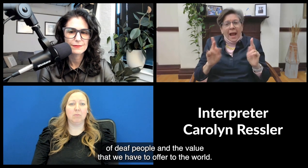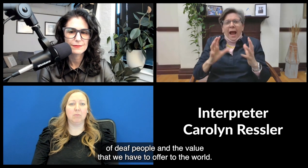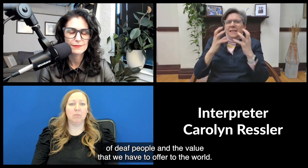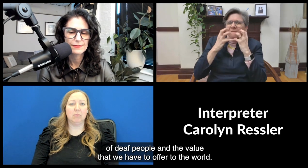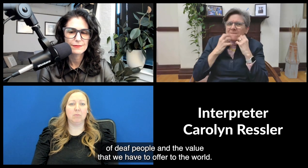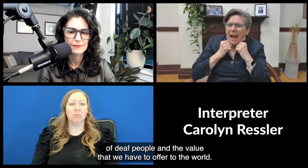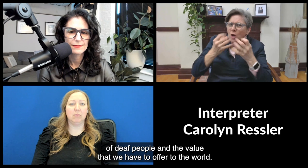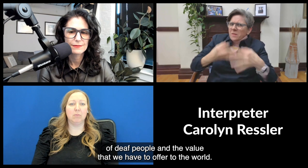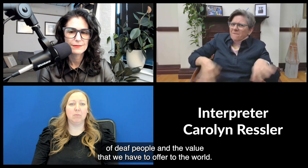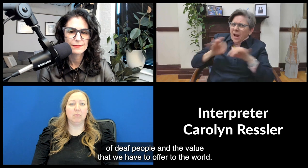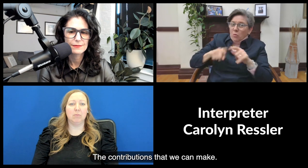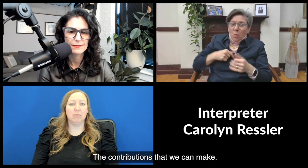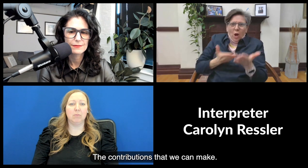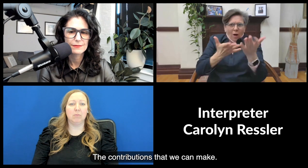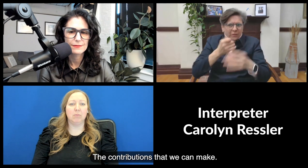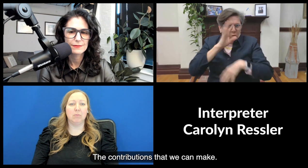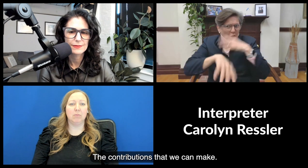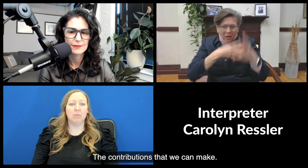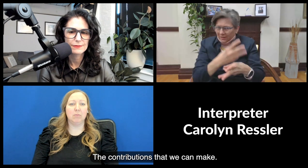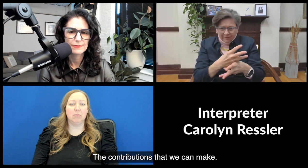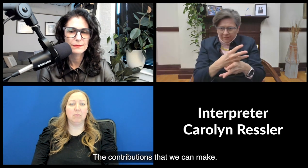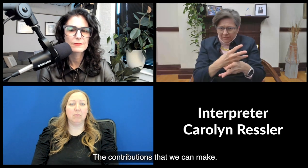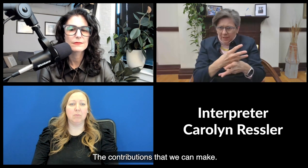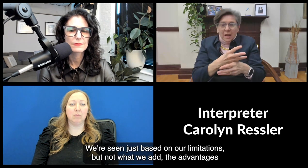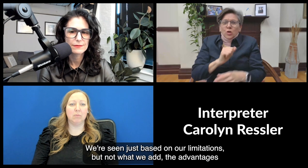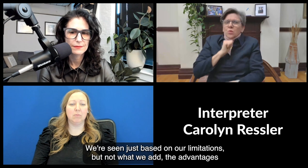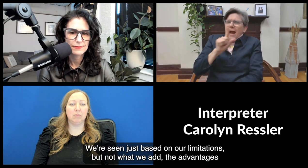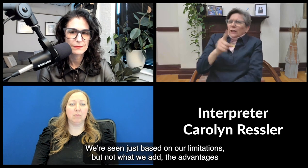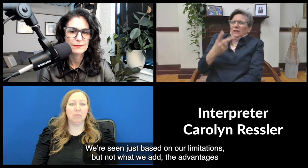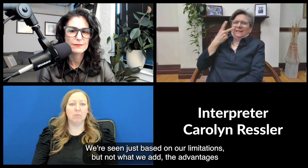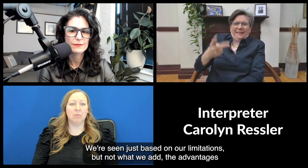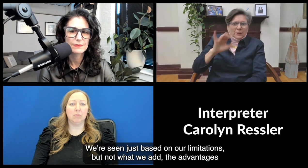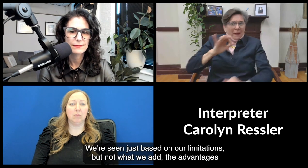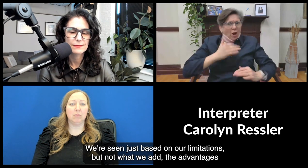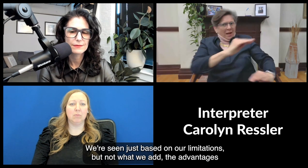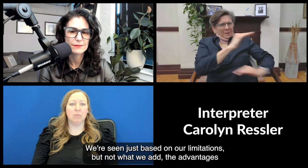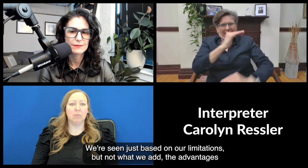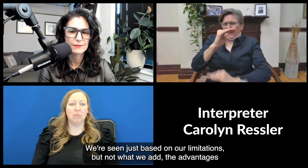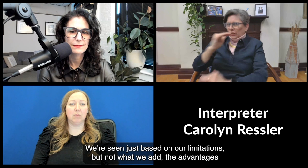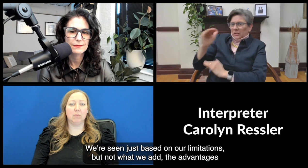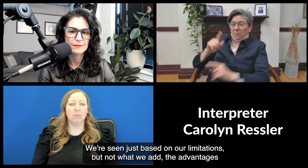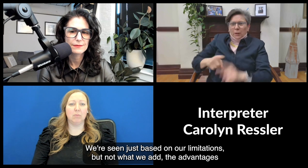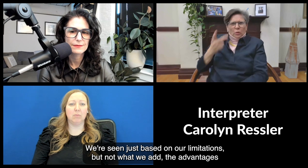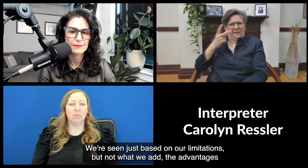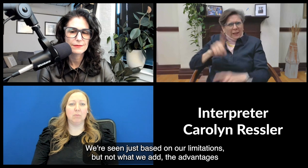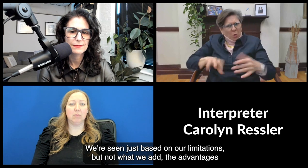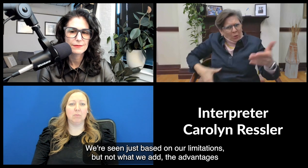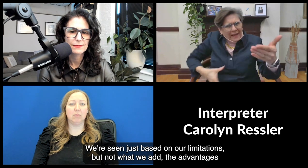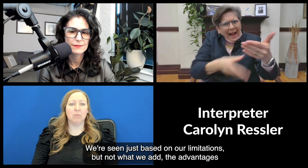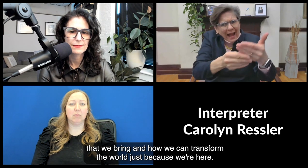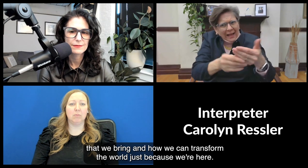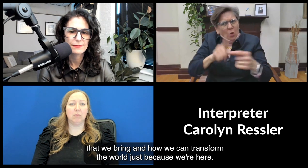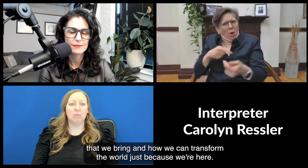don't recognize the value of deaf people and the value that we have to offer to the world, the contributions that we can make. We're